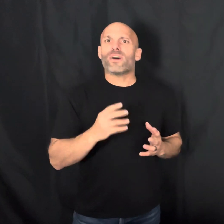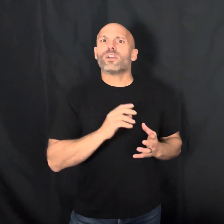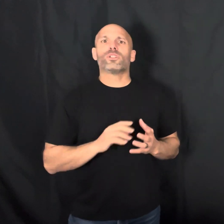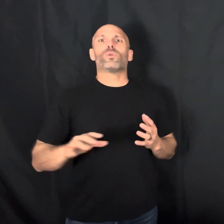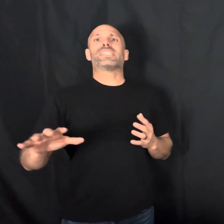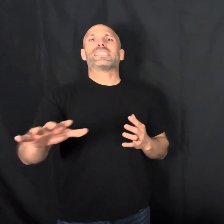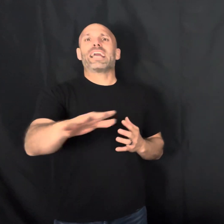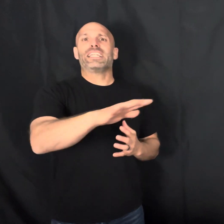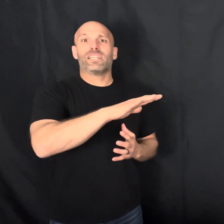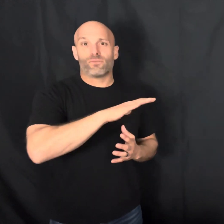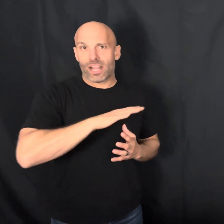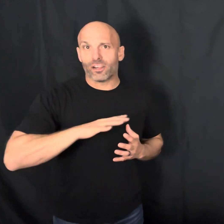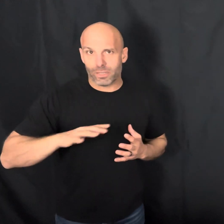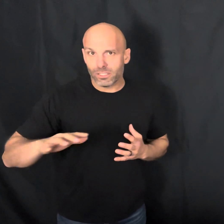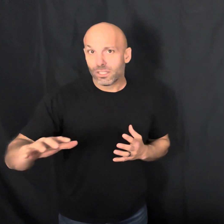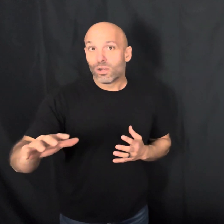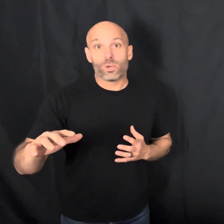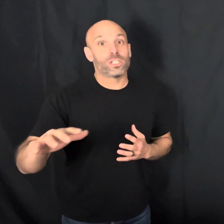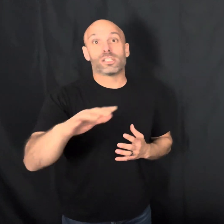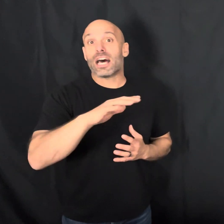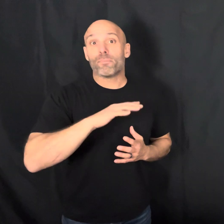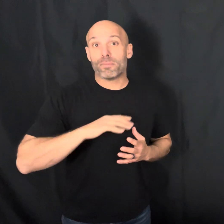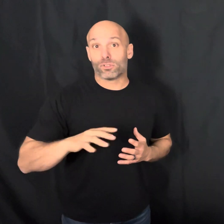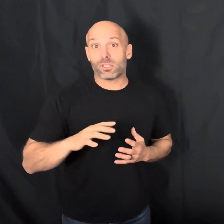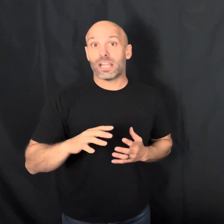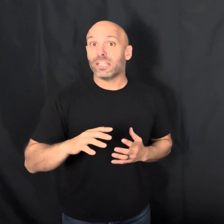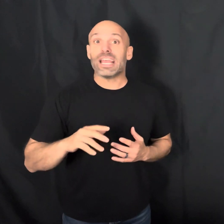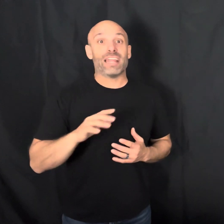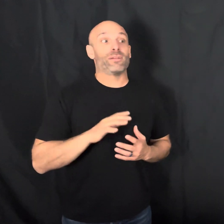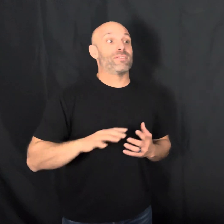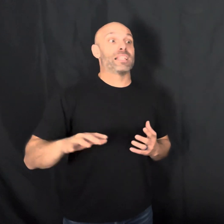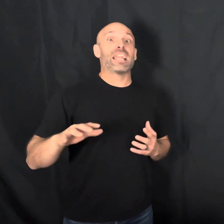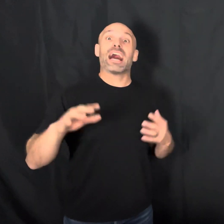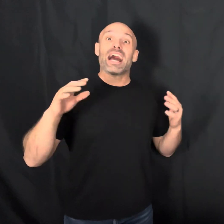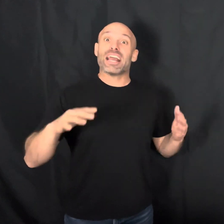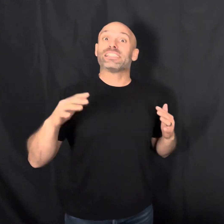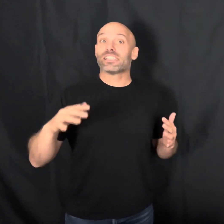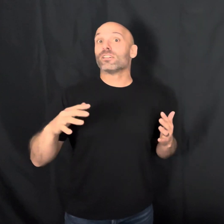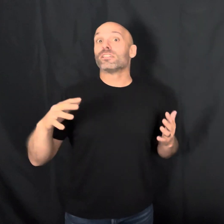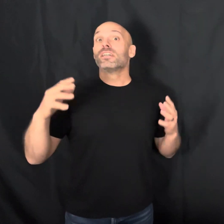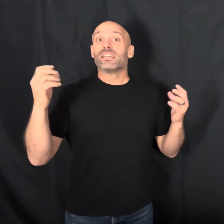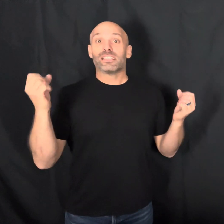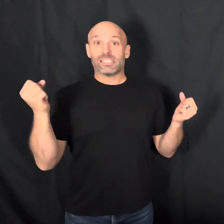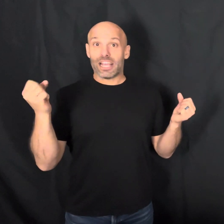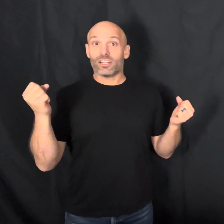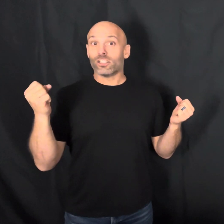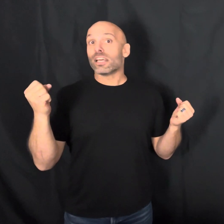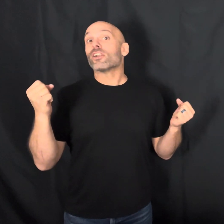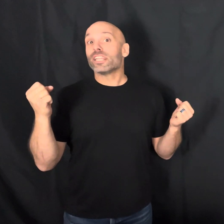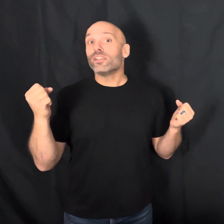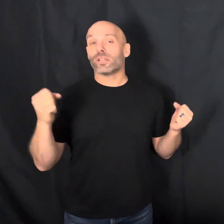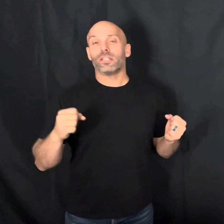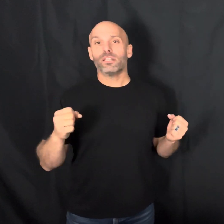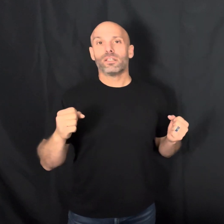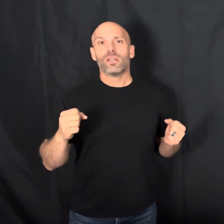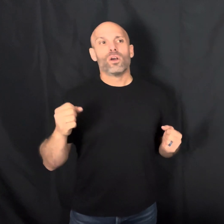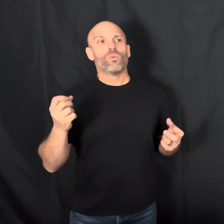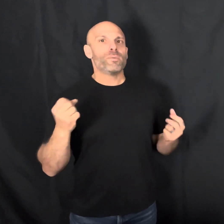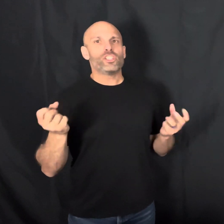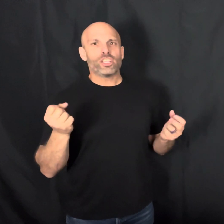into a signing environment, which is a lot of people signing, and we have a lot of high-skilled signers that are hearing will be